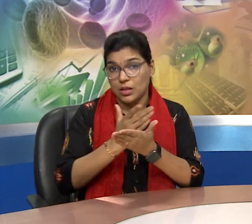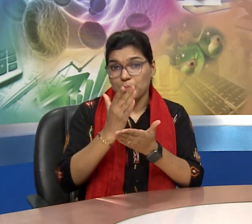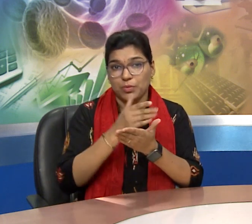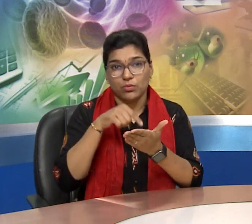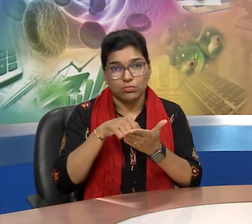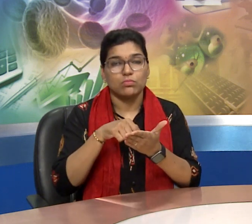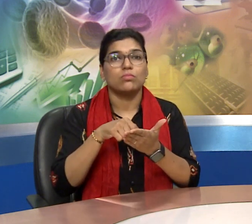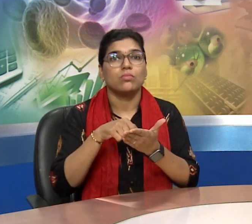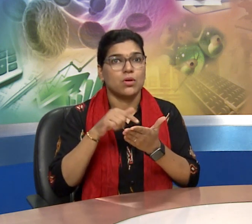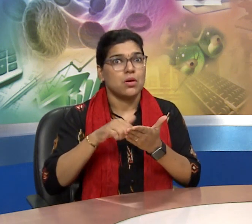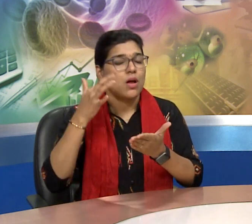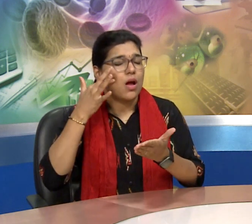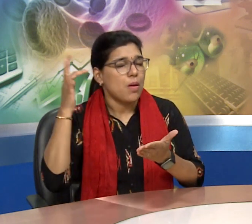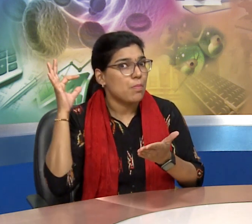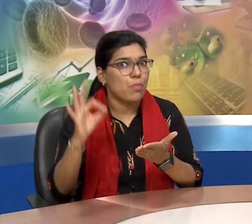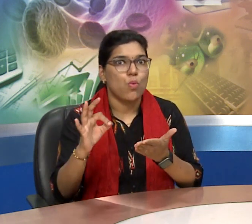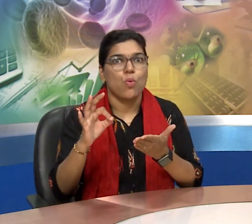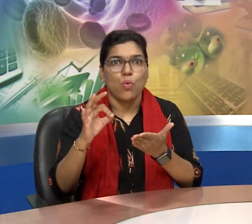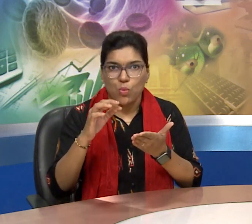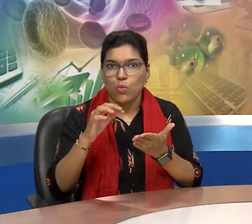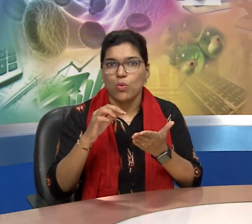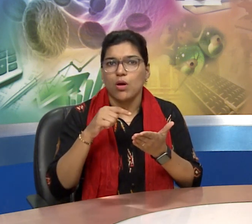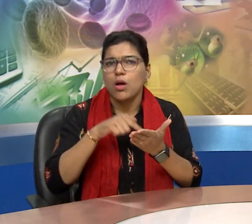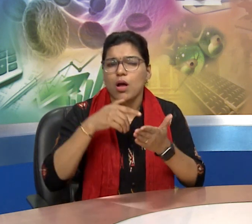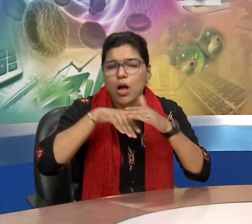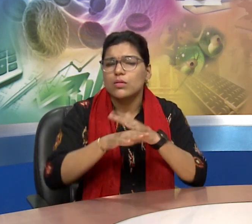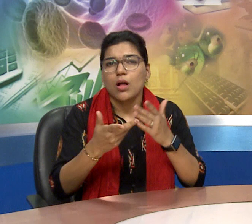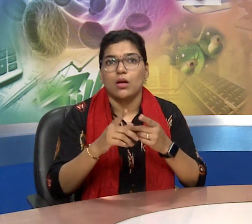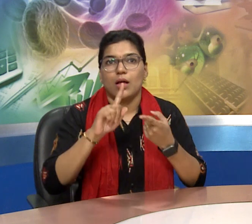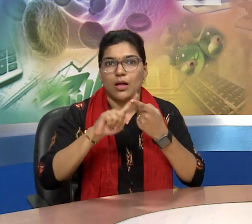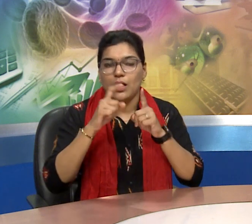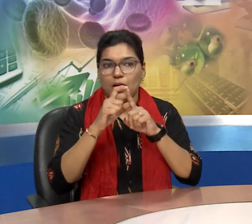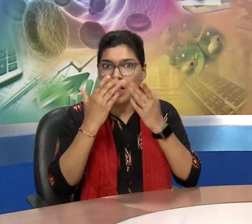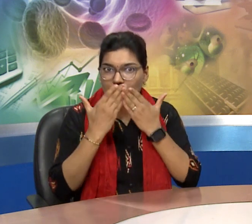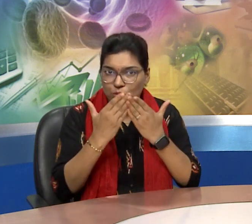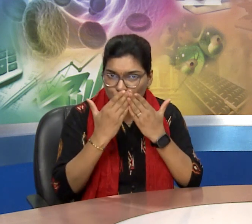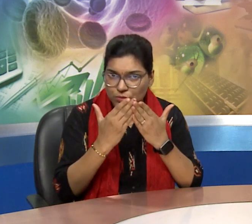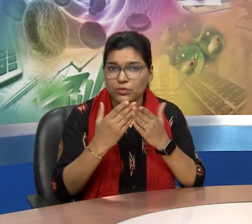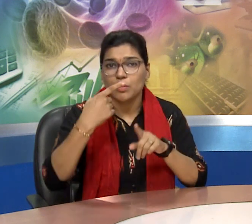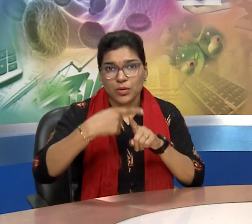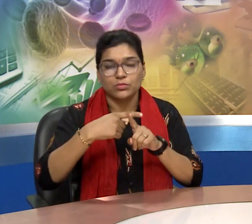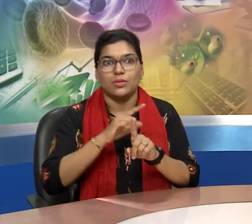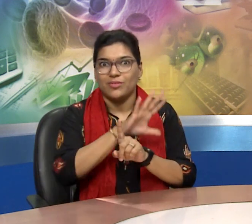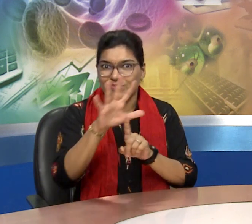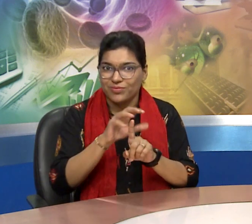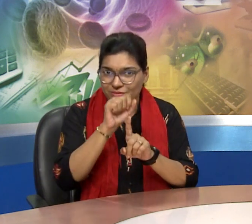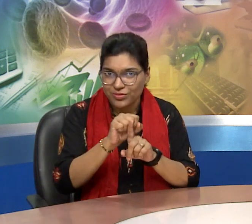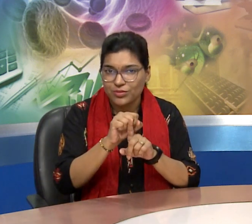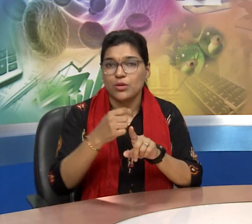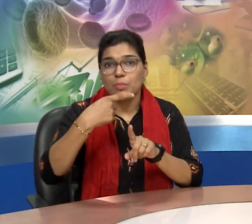Another objective of this video is we will be able to explain the significance of libraries